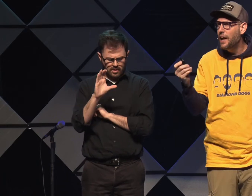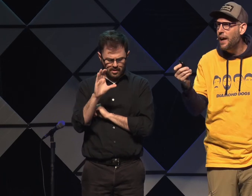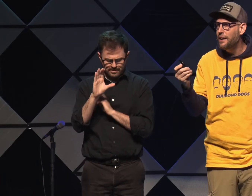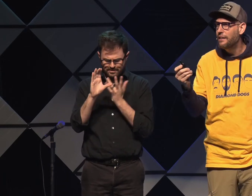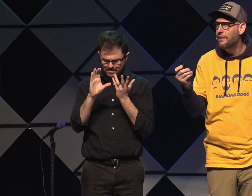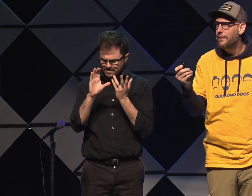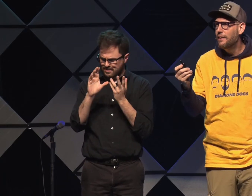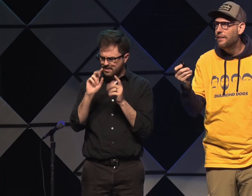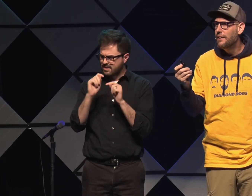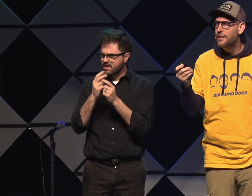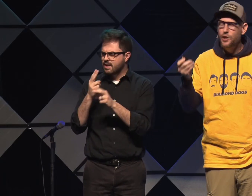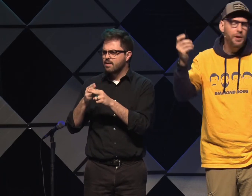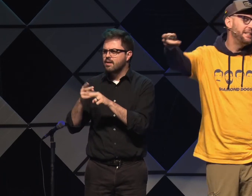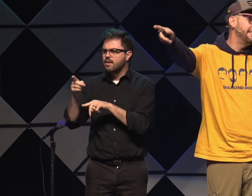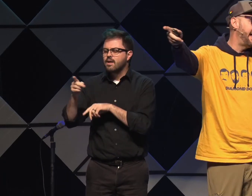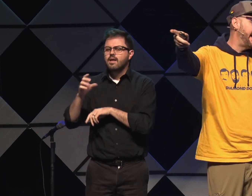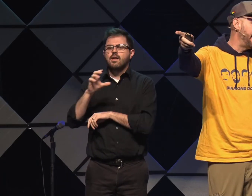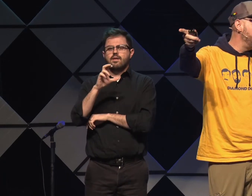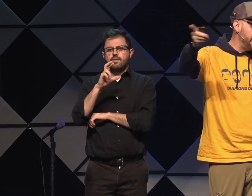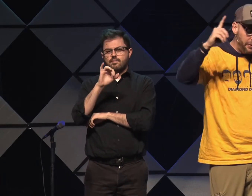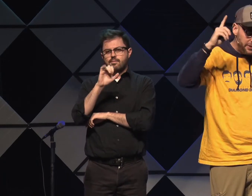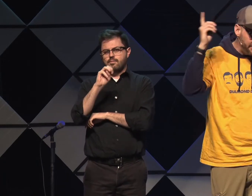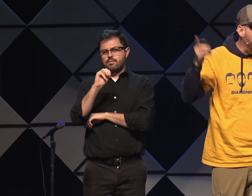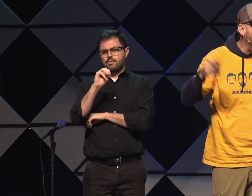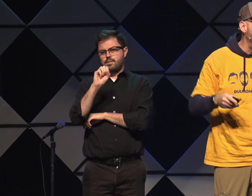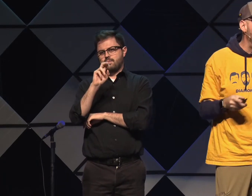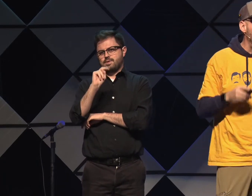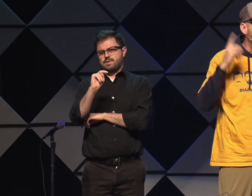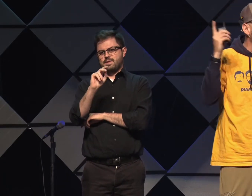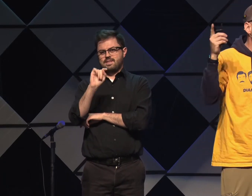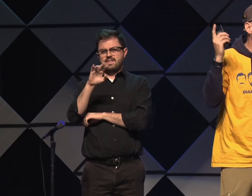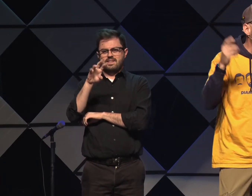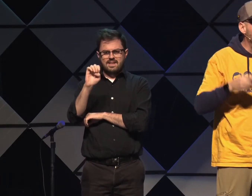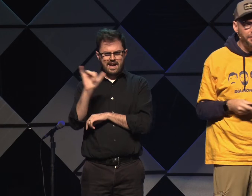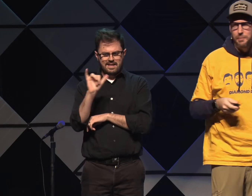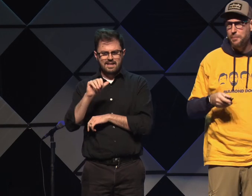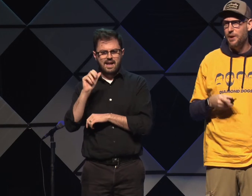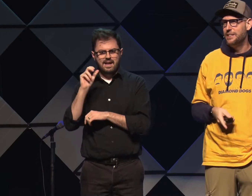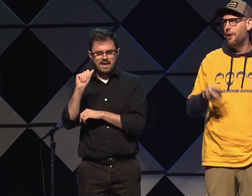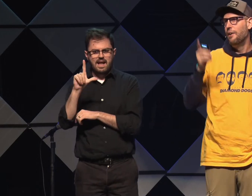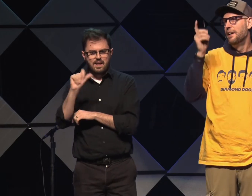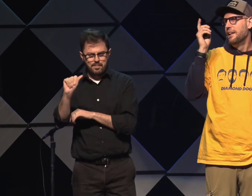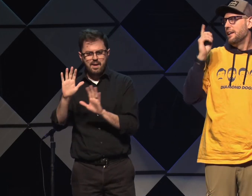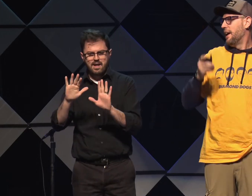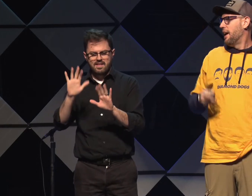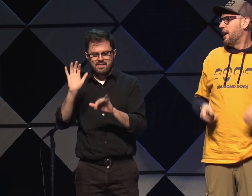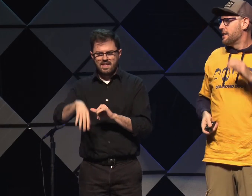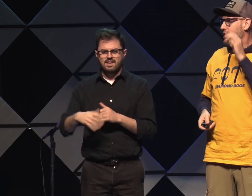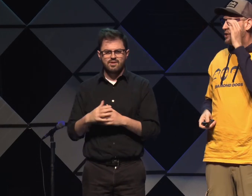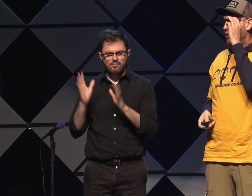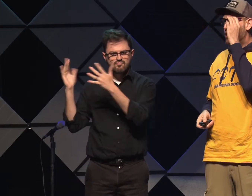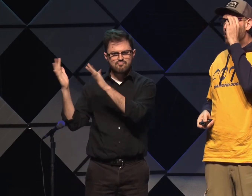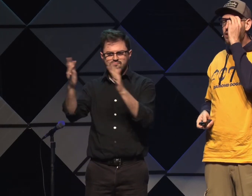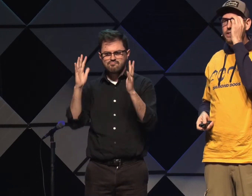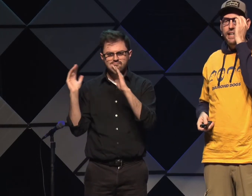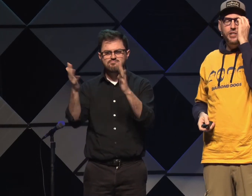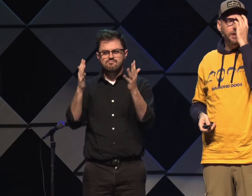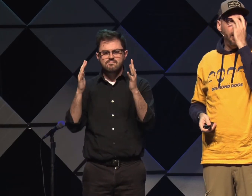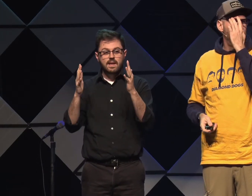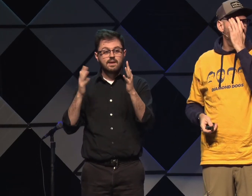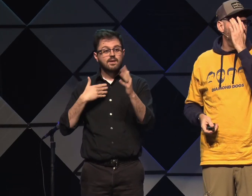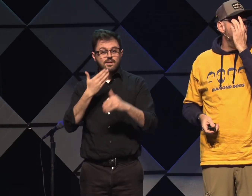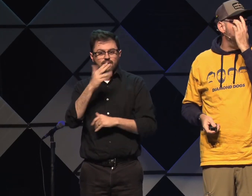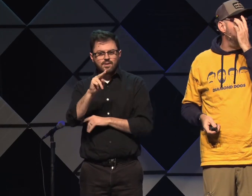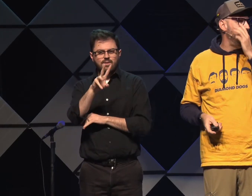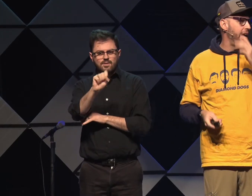team, Zach? The Crimson Tide. I knew that. It was Alabama-oriented. I couldn't remember it. So the good news is you've